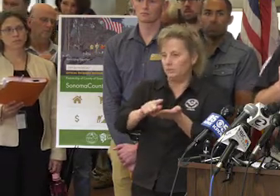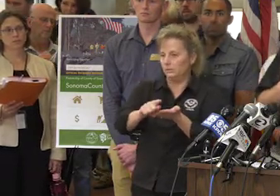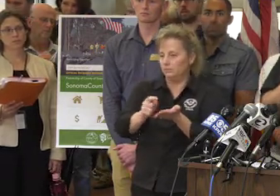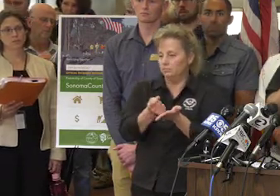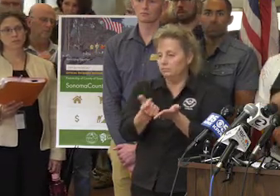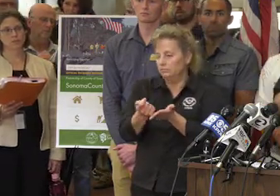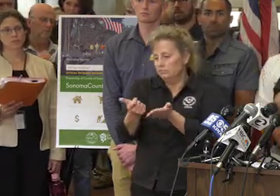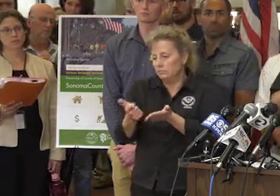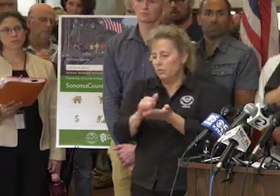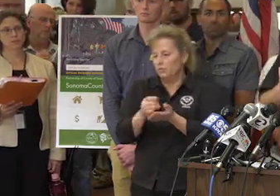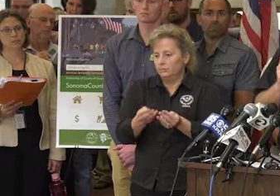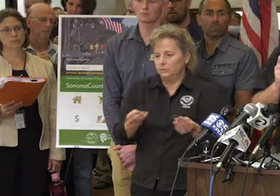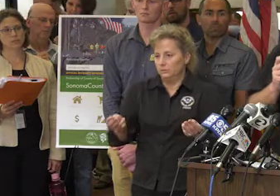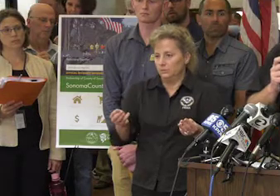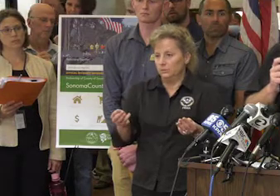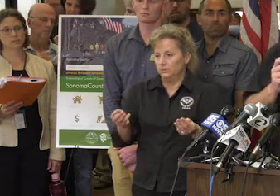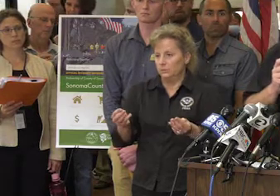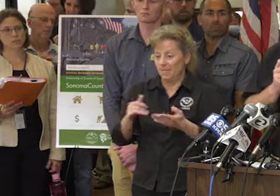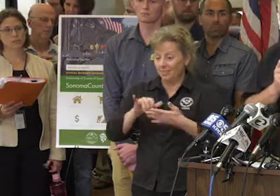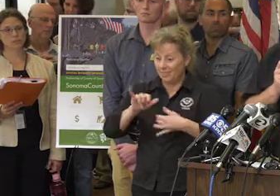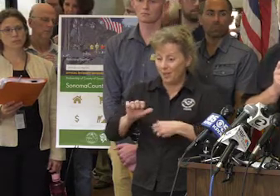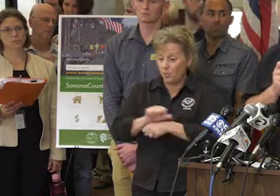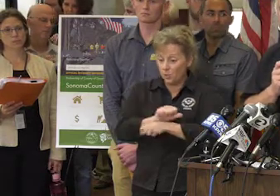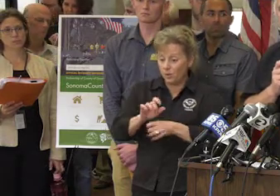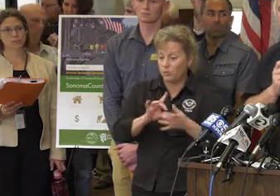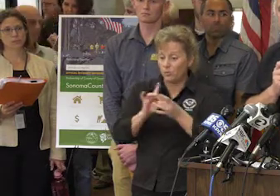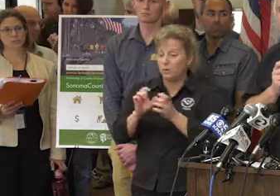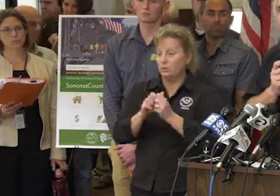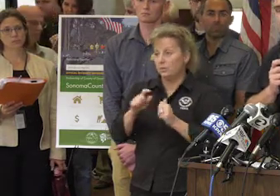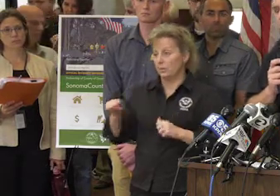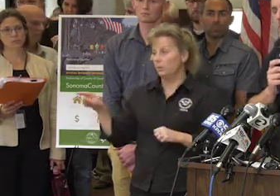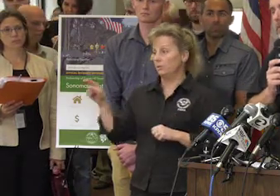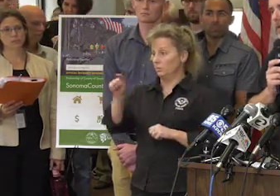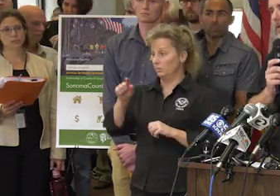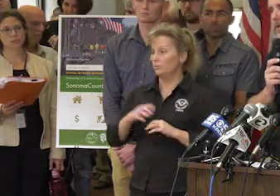those materials. And that work is going to be coordinated with you,